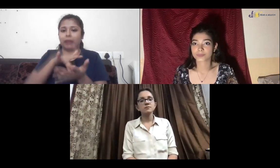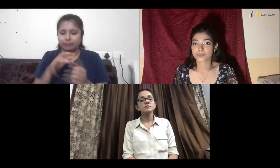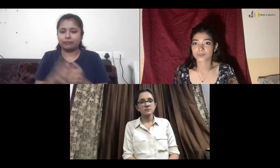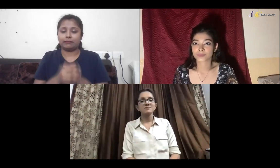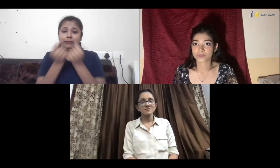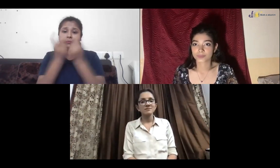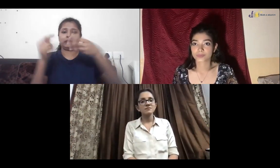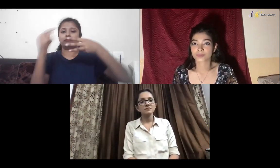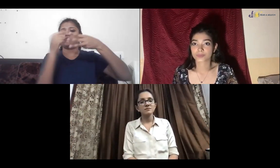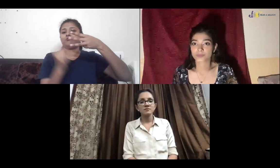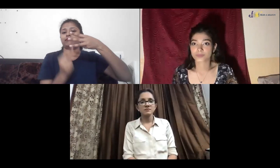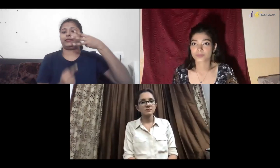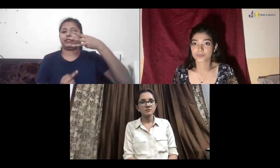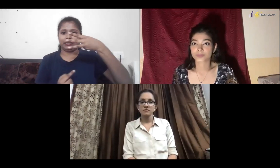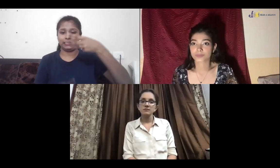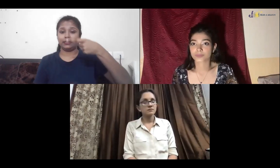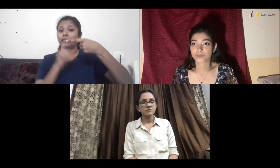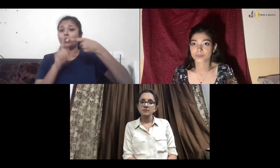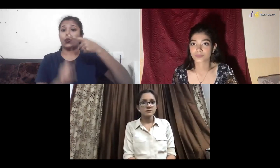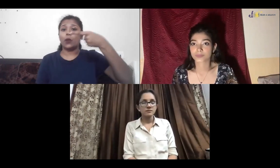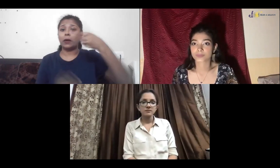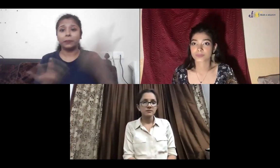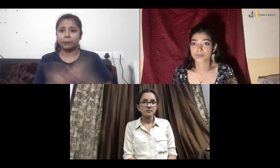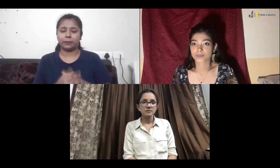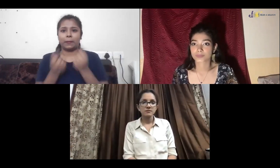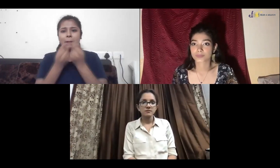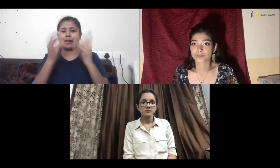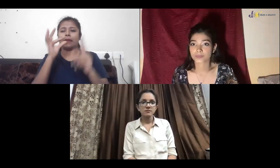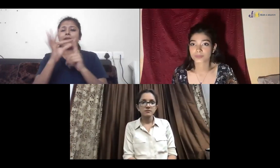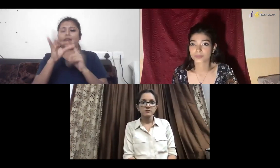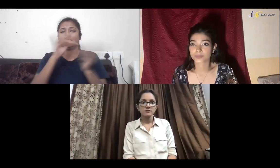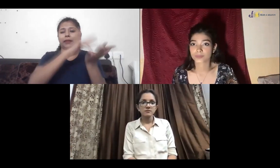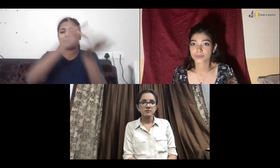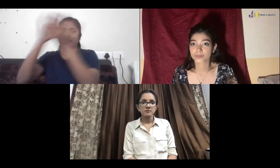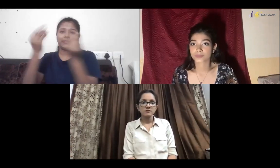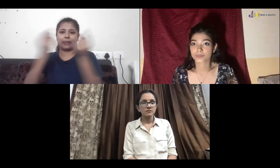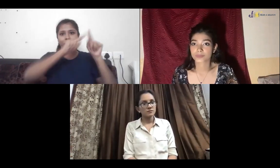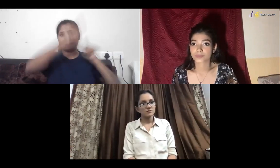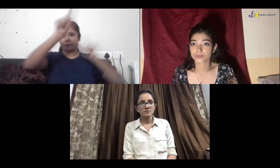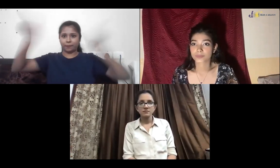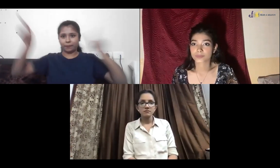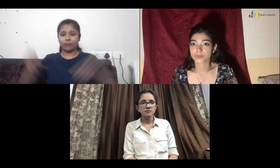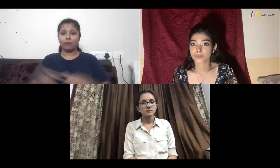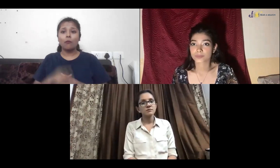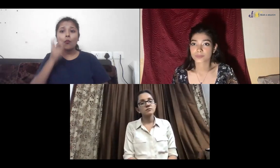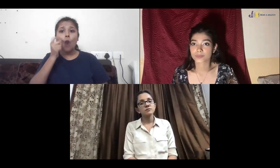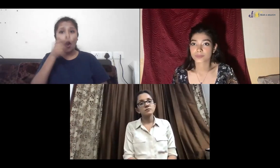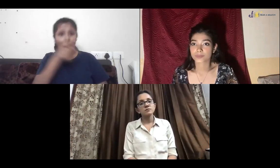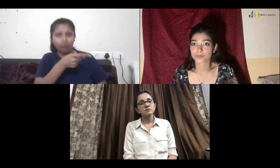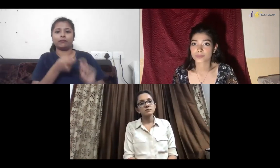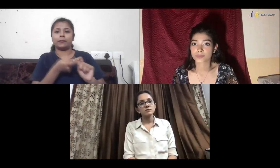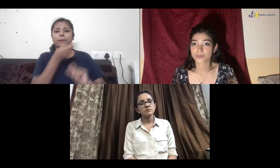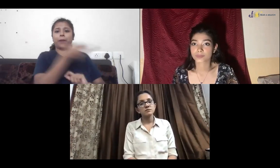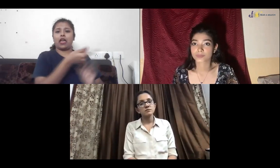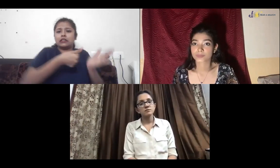In a workplace, I have 2 3 points in this. First point, what is I have seen in private